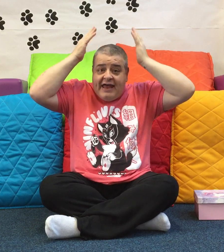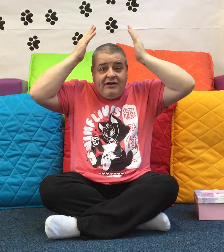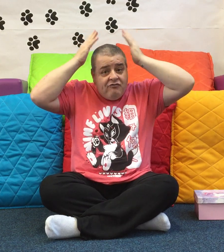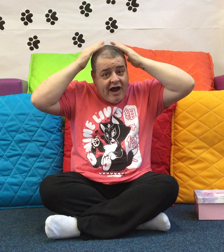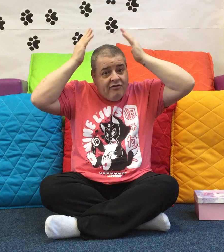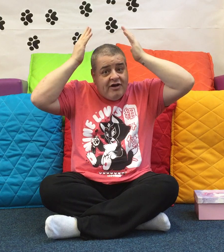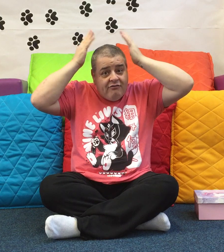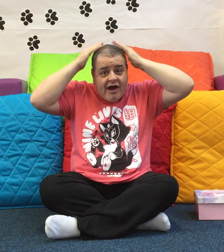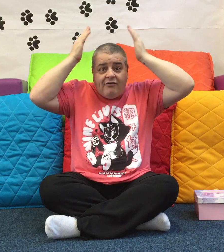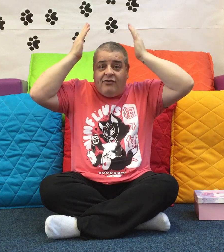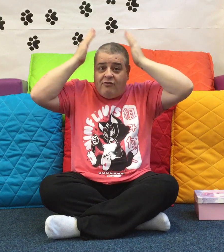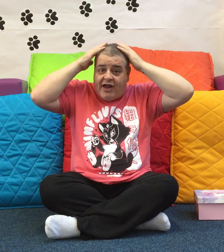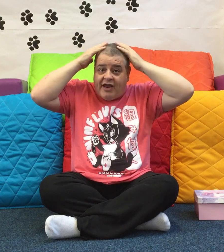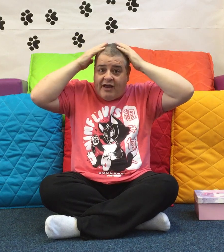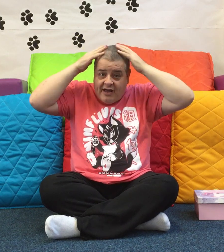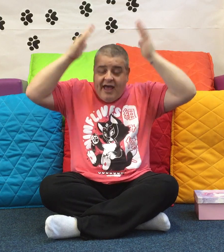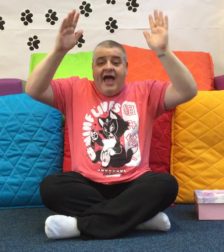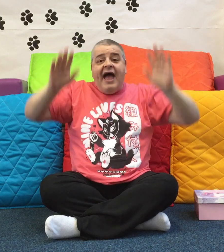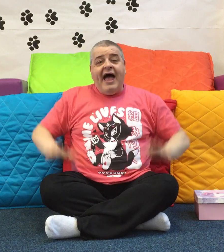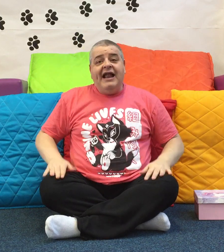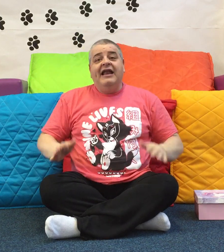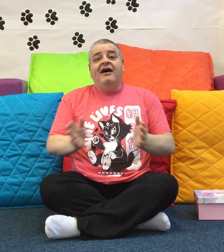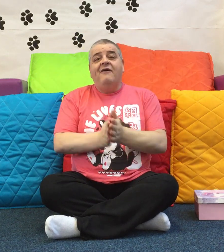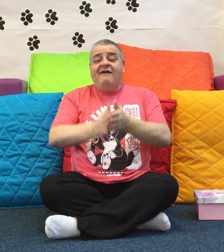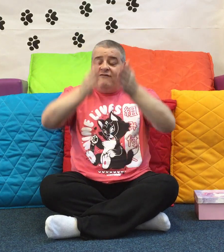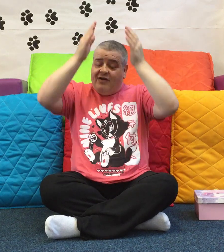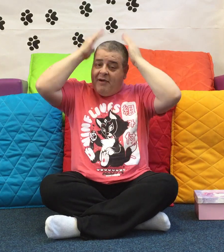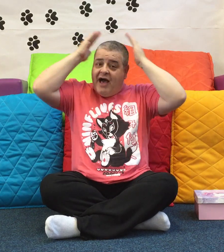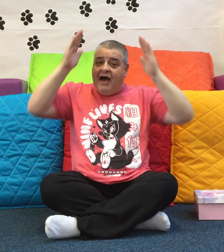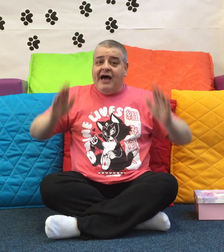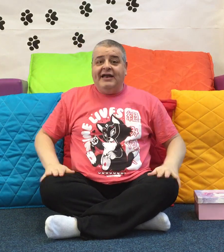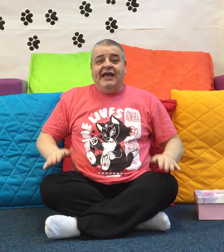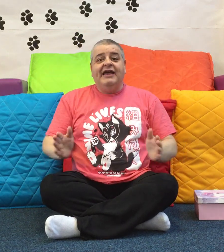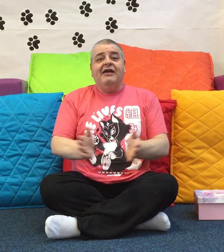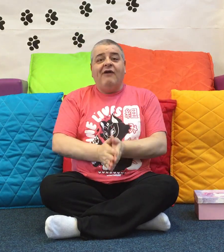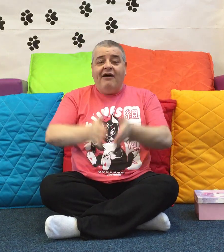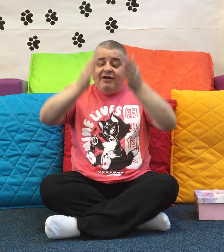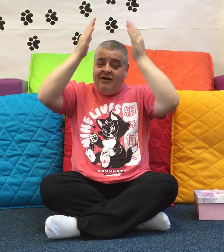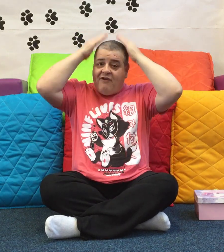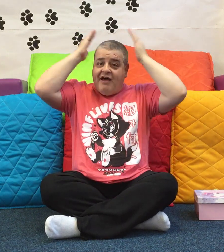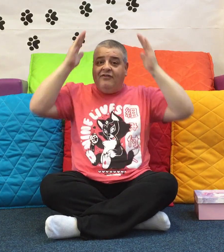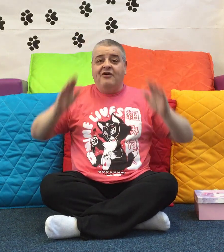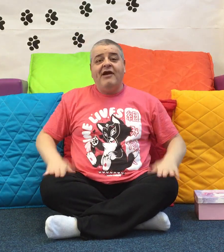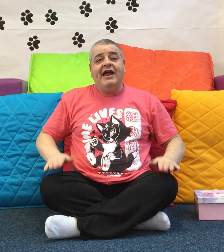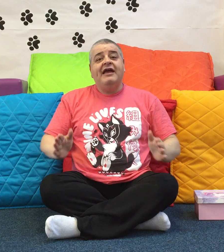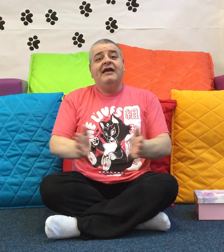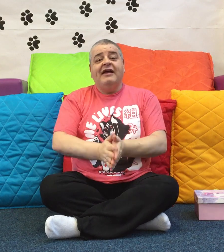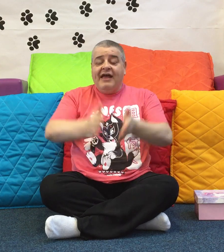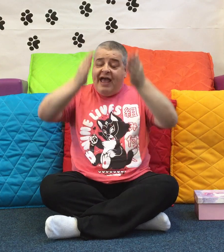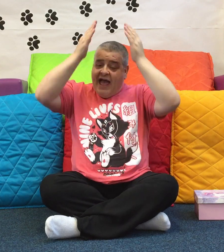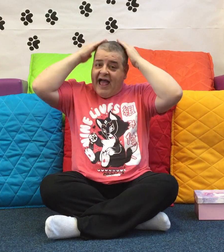1, 2, 3, 4, 5, 6, 7, 8, 9, 10, round and round the ring. Hello everybody, round and round the ring.